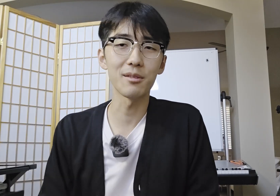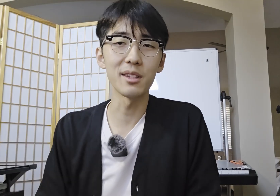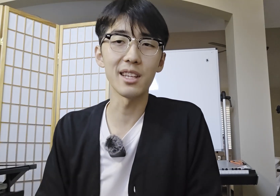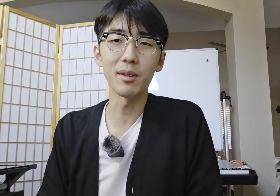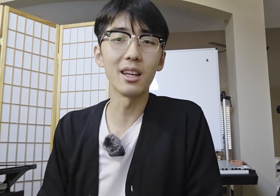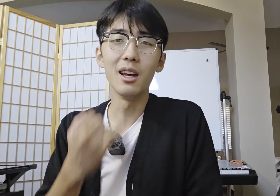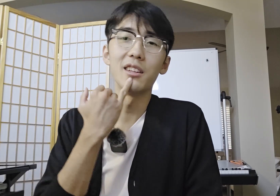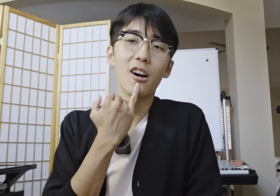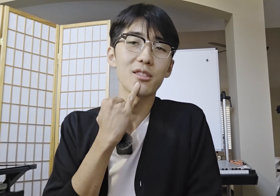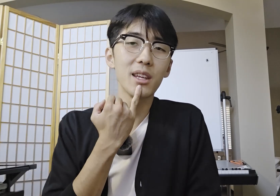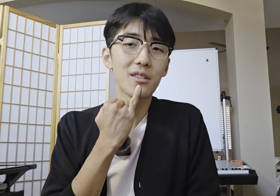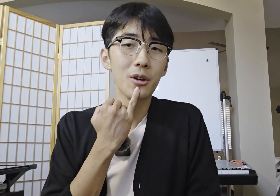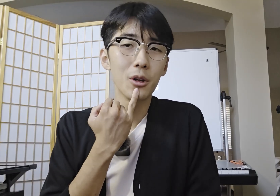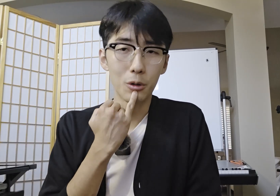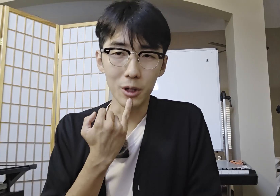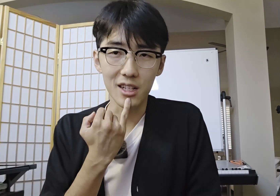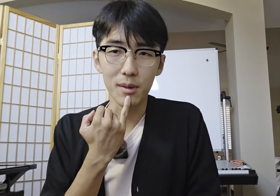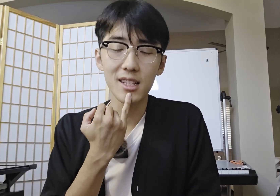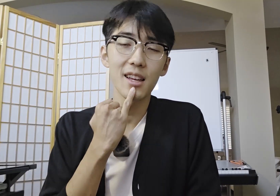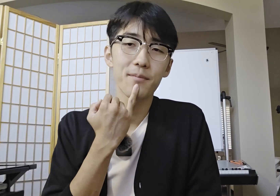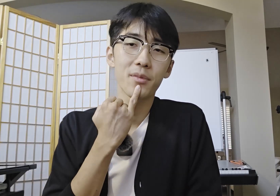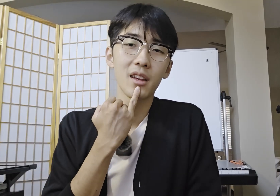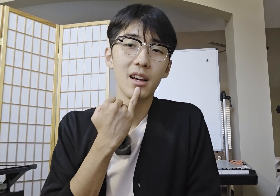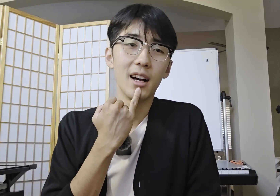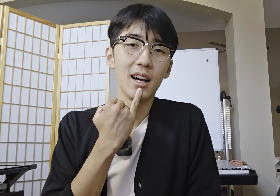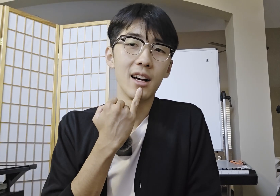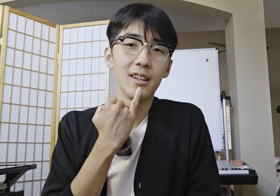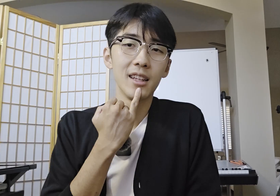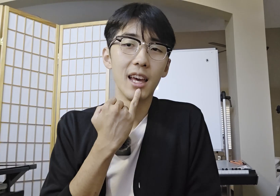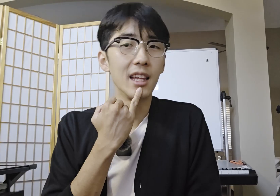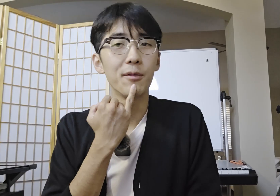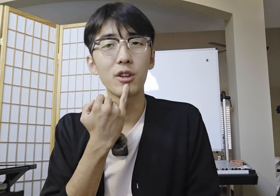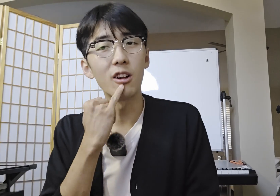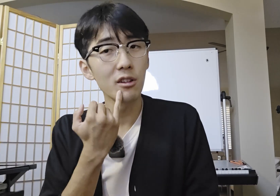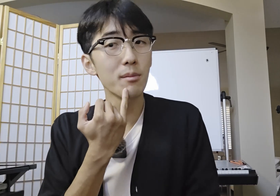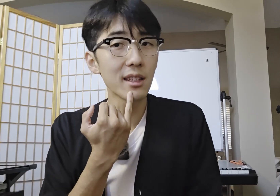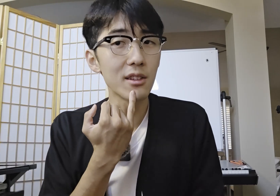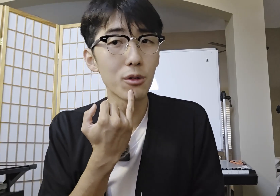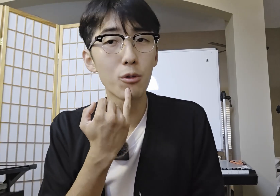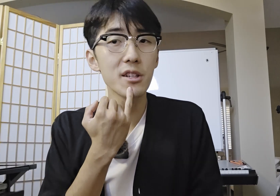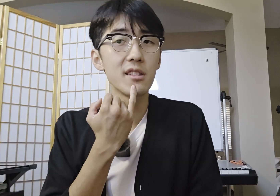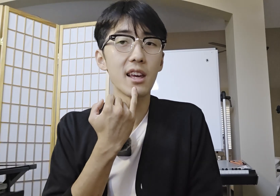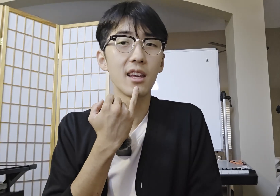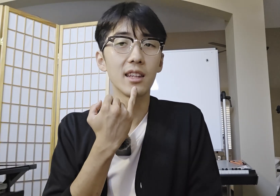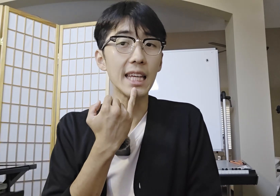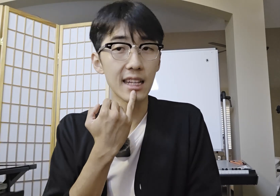means the same thing. This also means "do itashimashite." And if you can also make this into a question saying "in desu